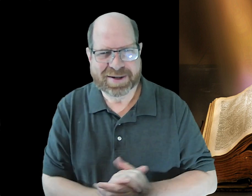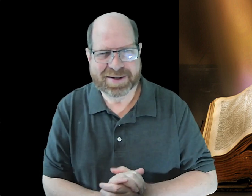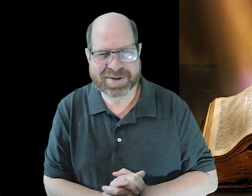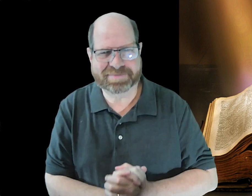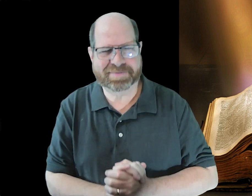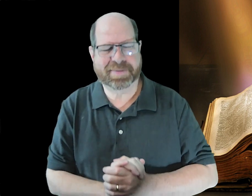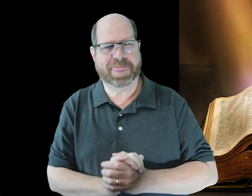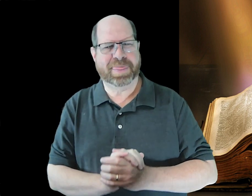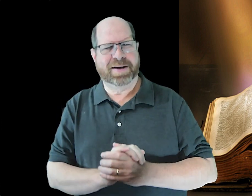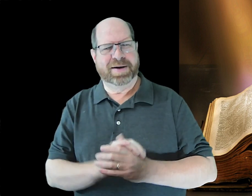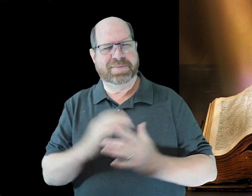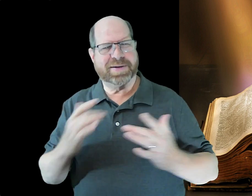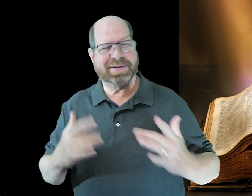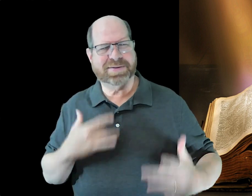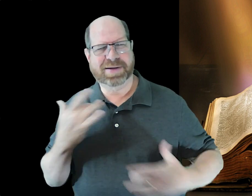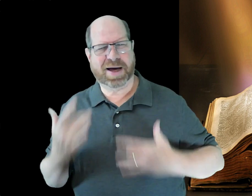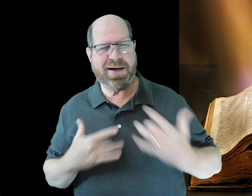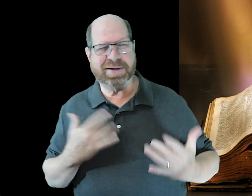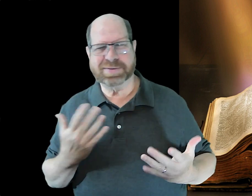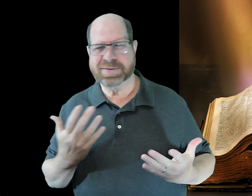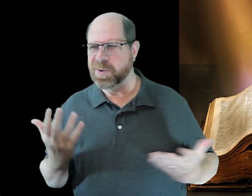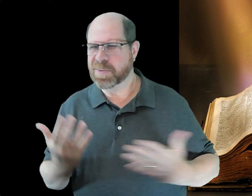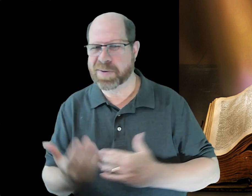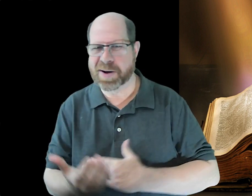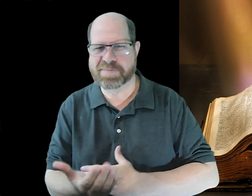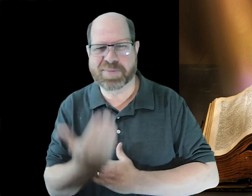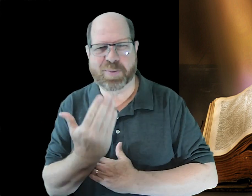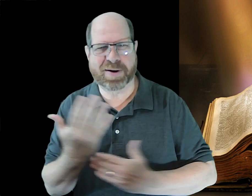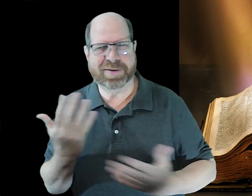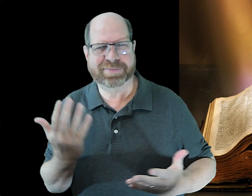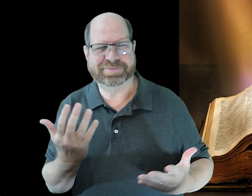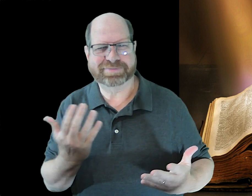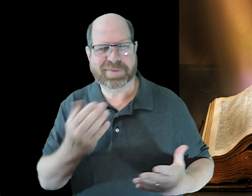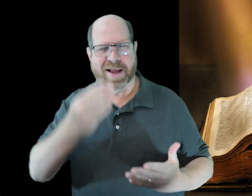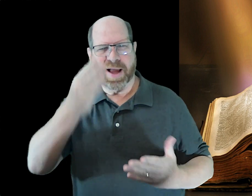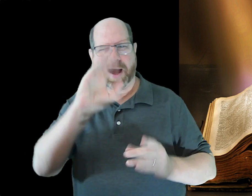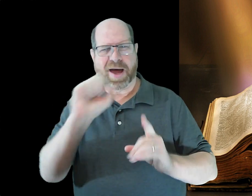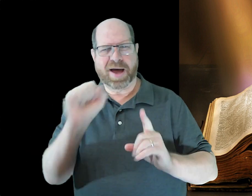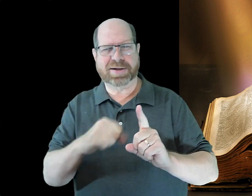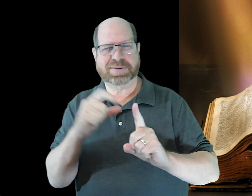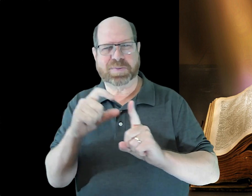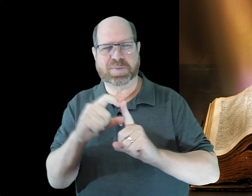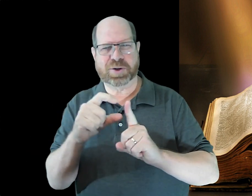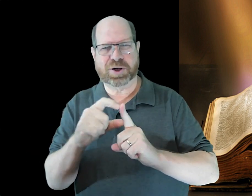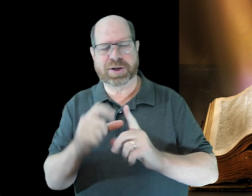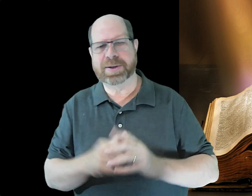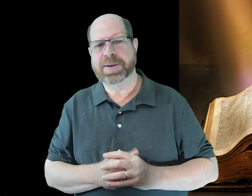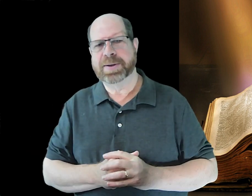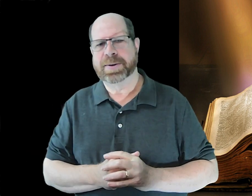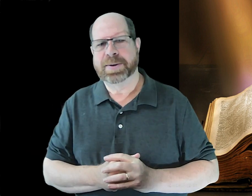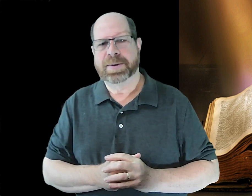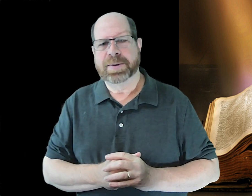I'm really glad that I can share with you such feelings and such thoughts, because